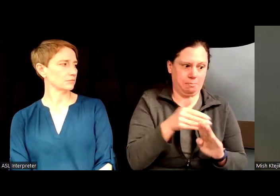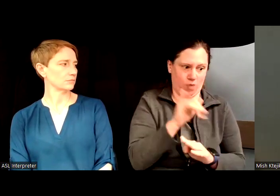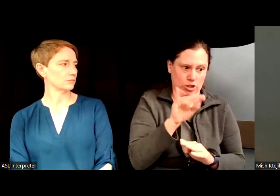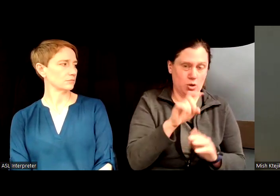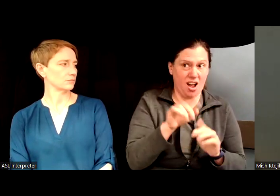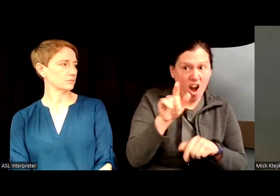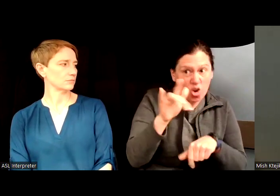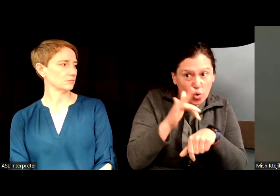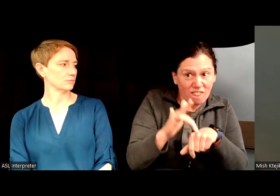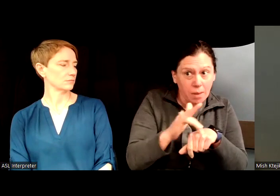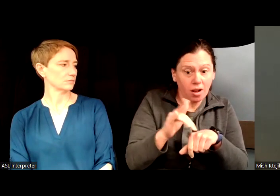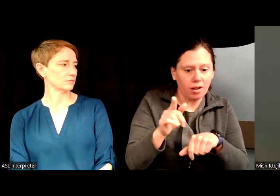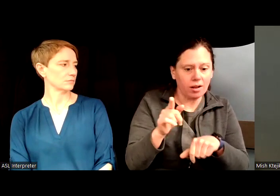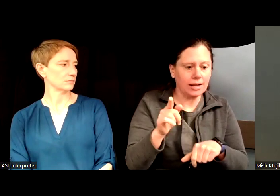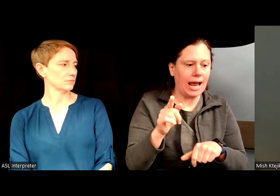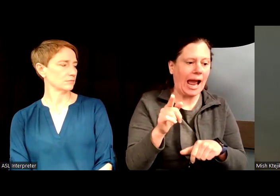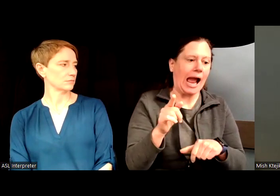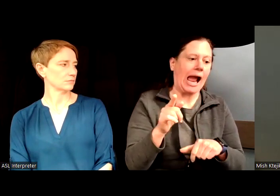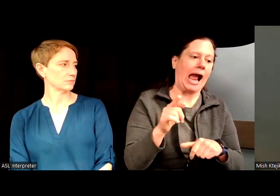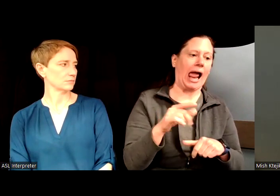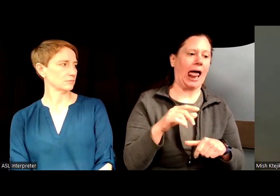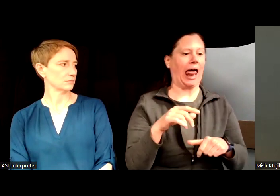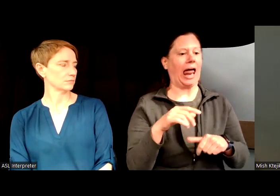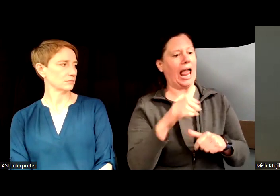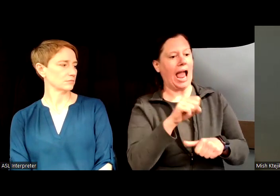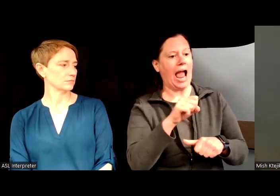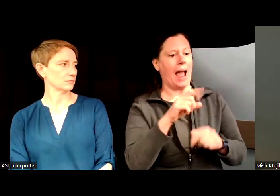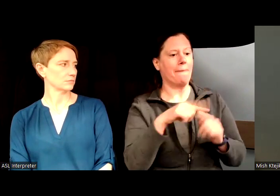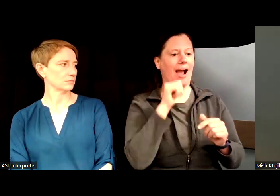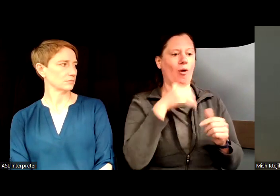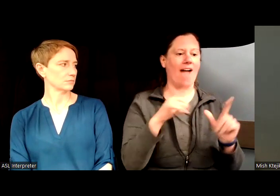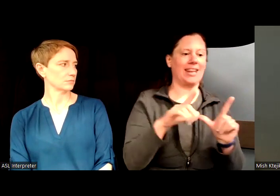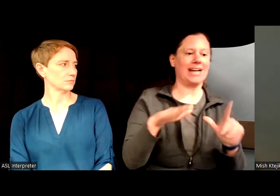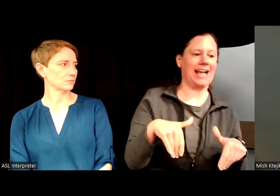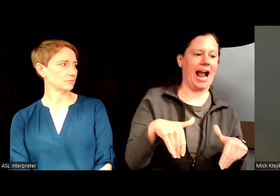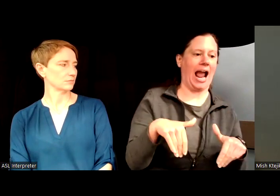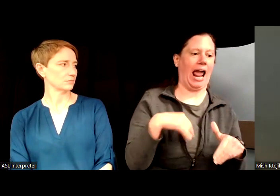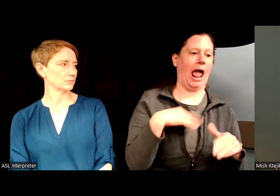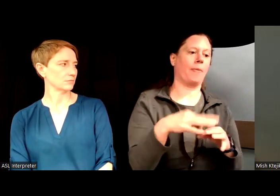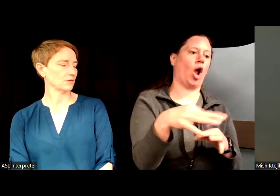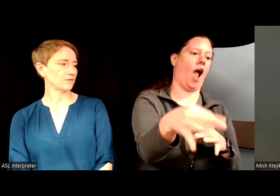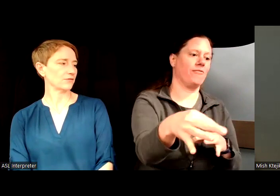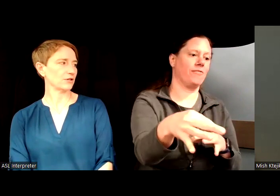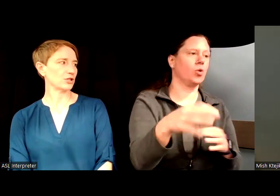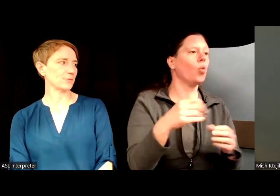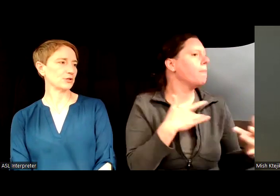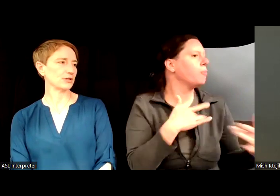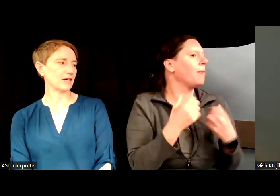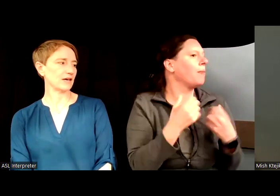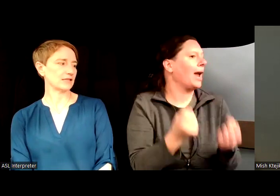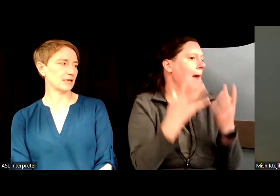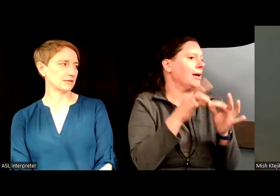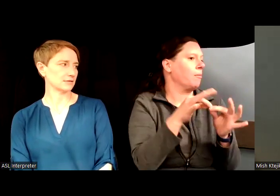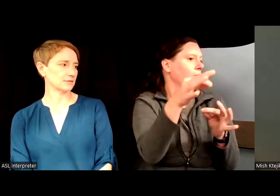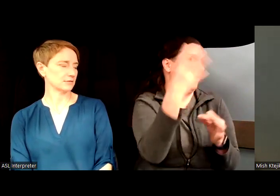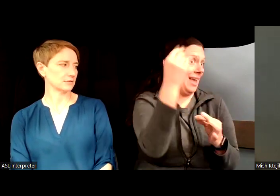Well, and what about June 8th in terms of they might not have enough time to clear their schedule? For interpreters who live out